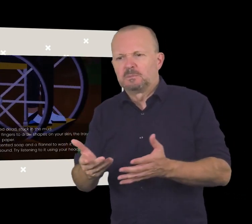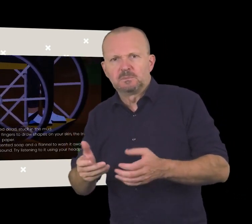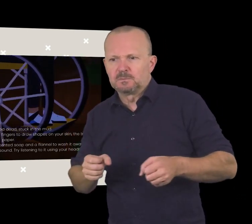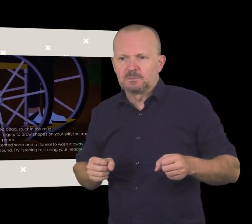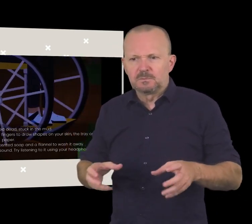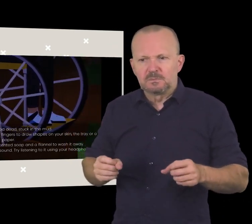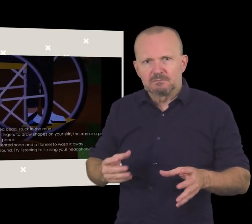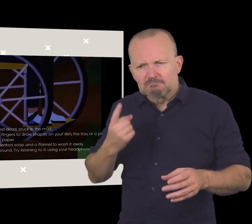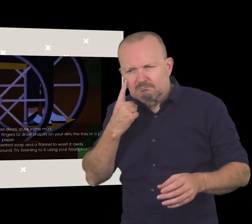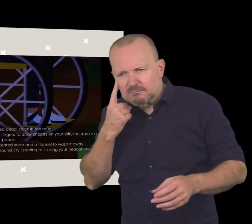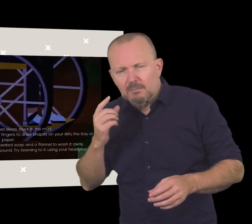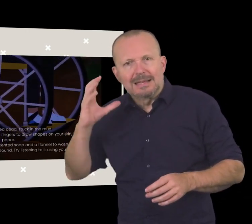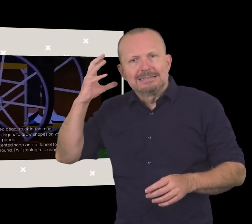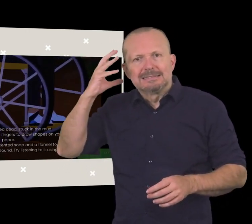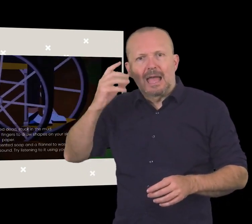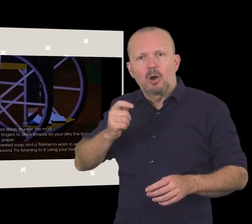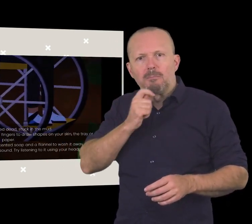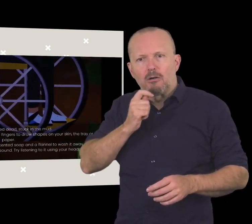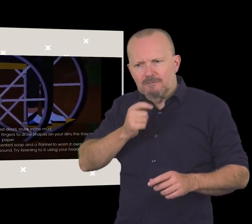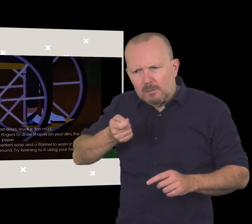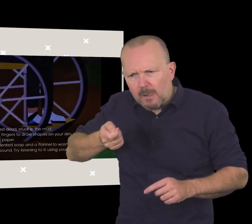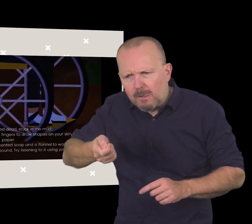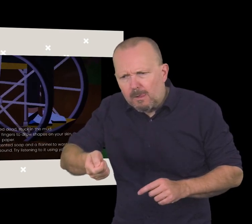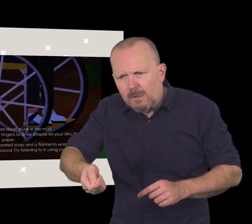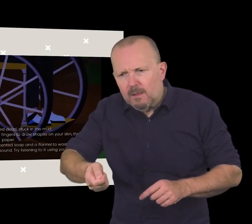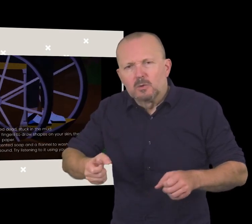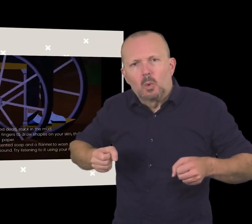someone into the forest to film, to listen to